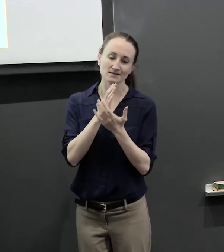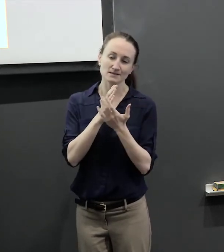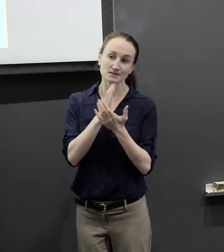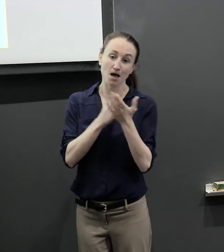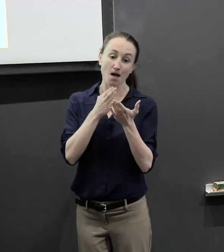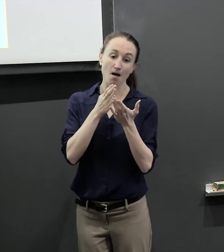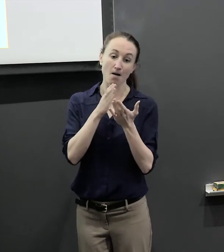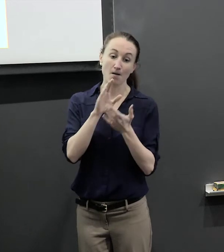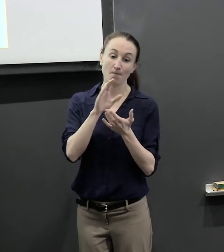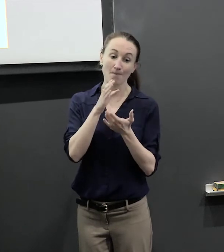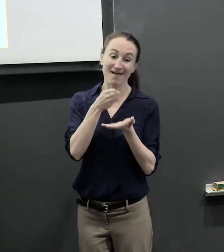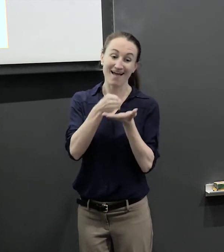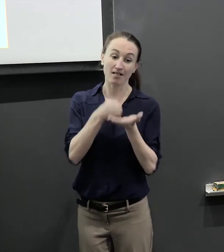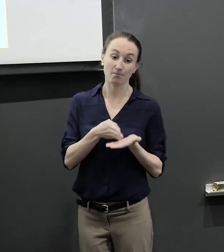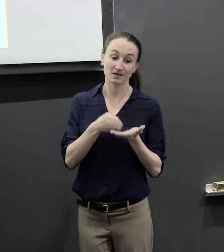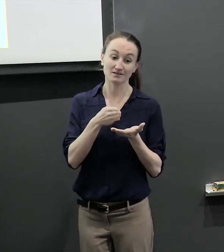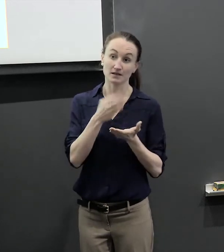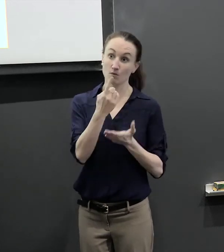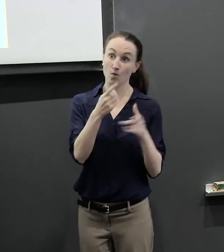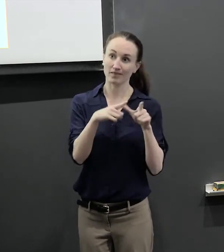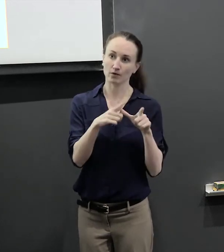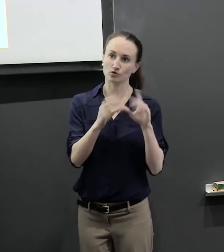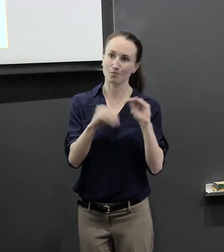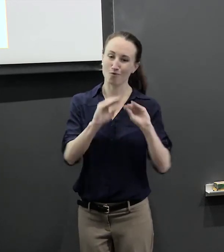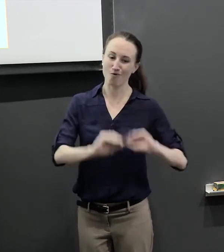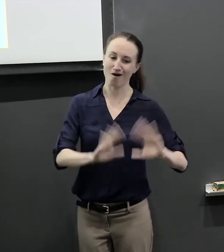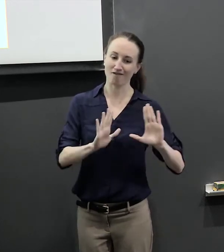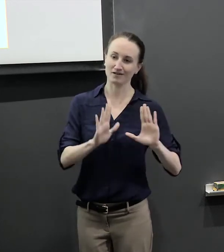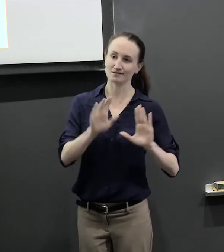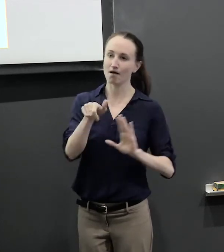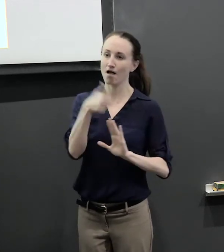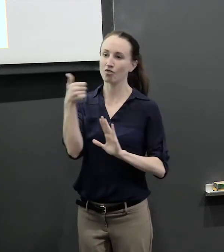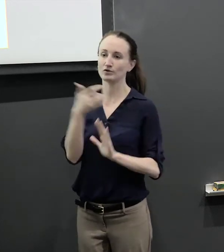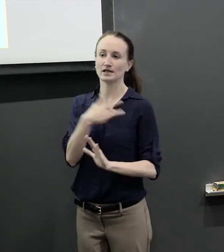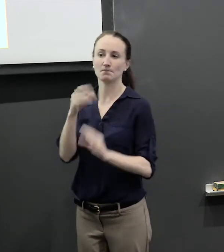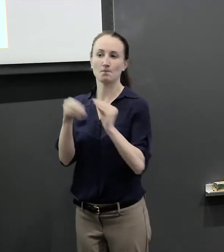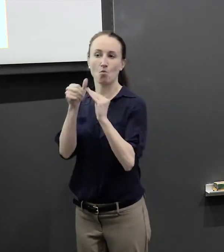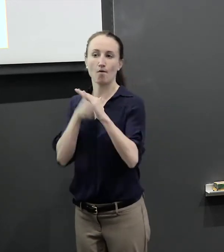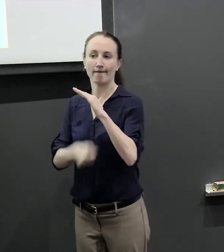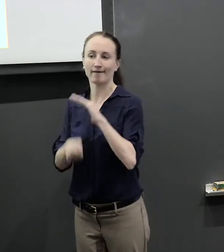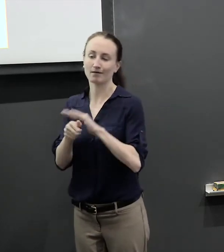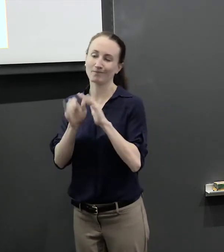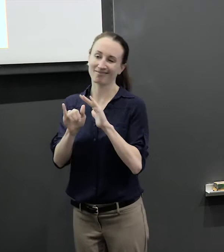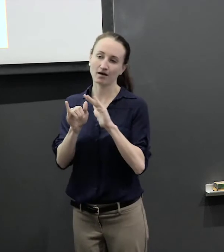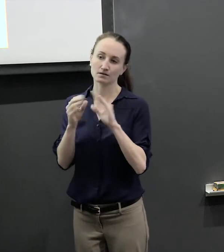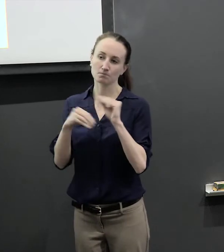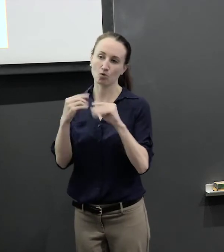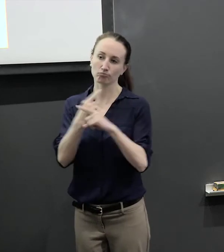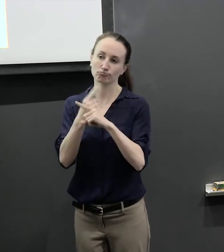one language and overt in another language is totally standard in linguistics.